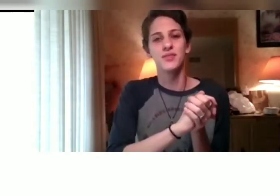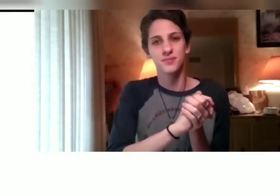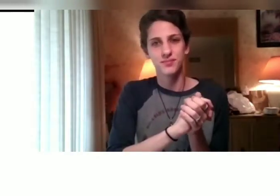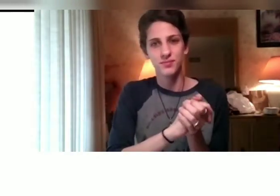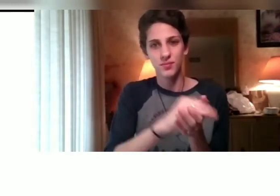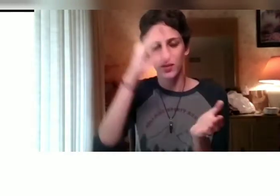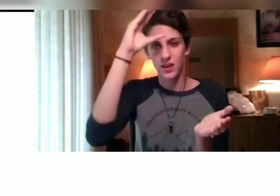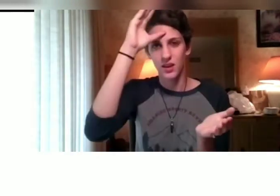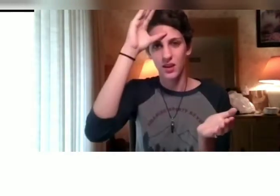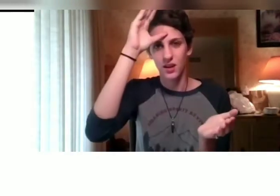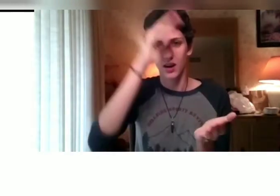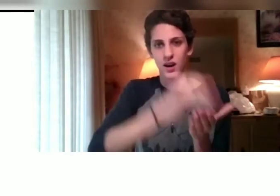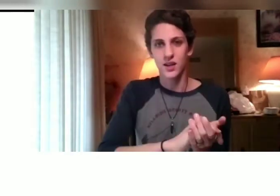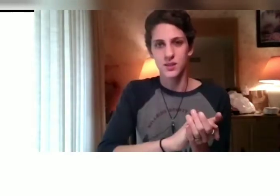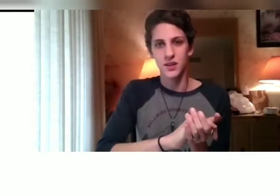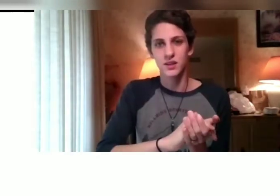wife,